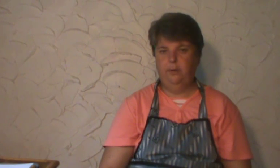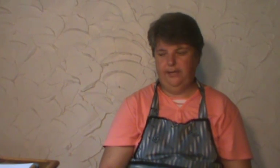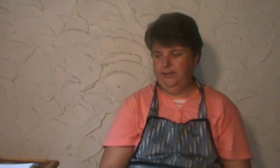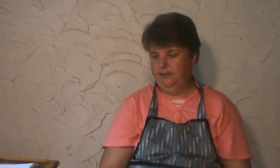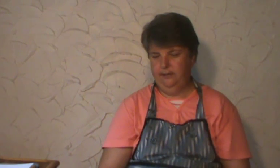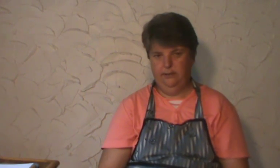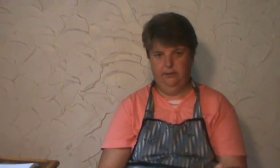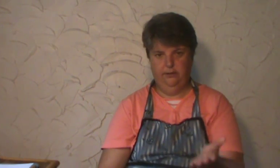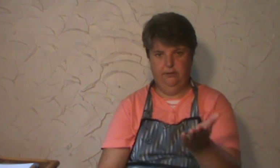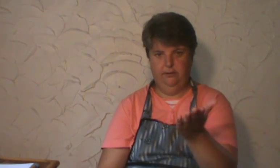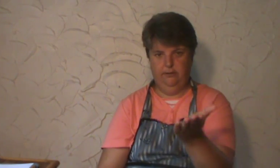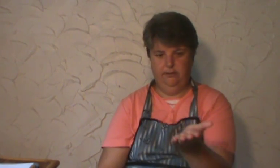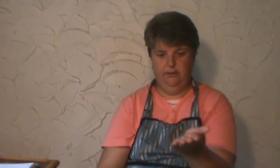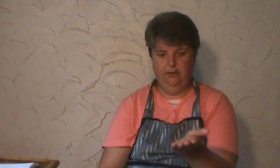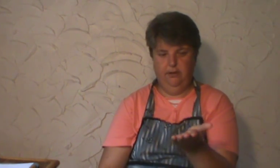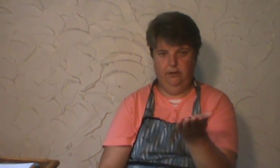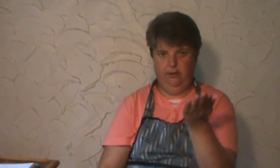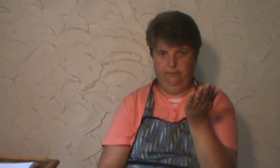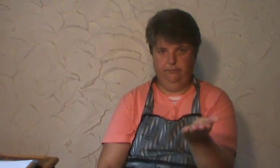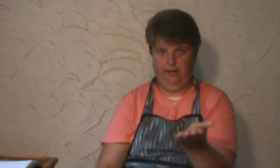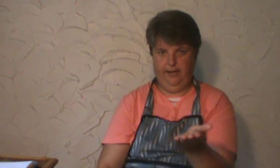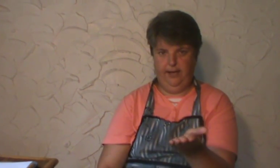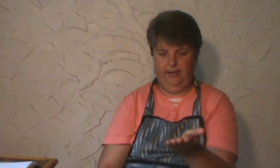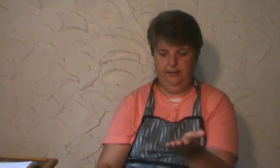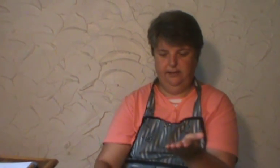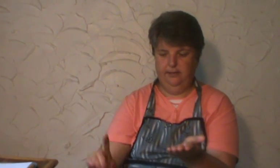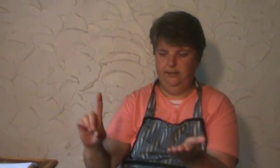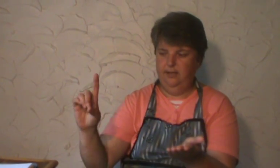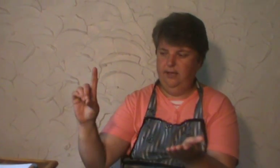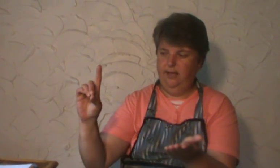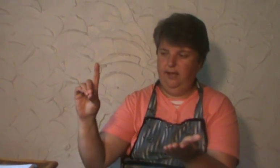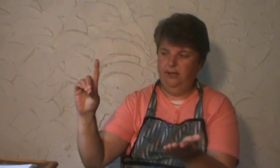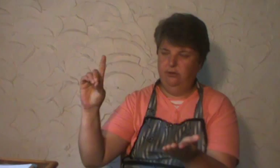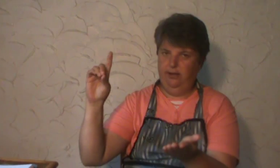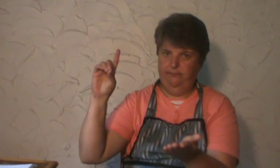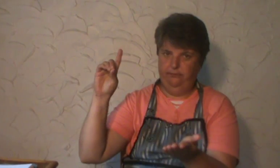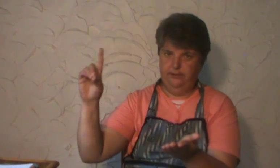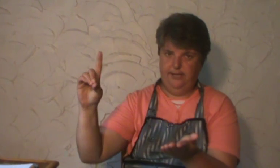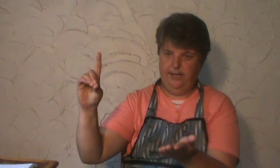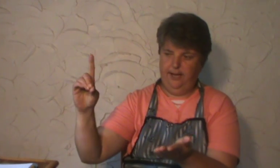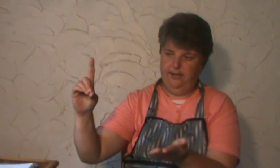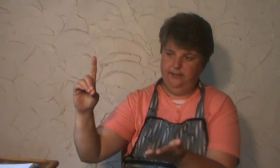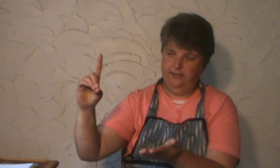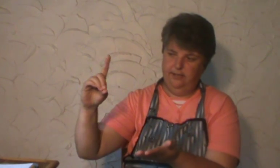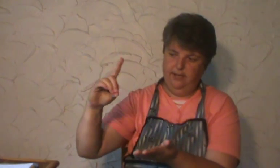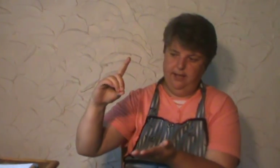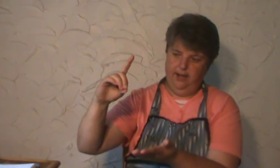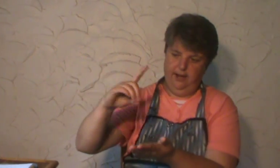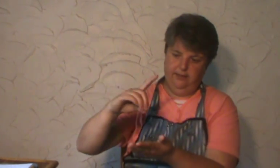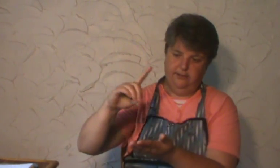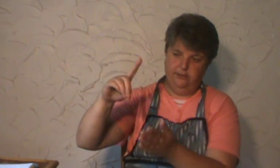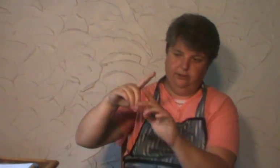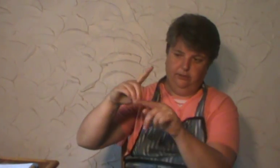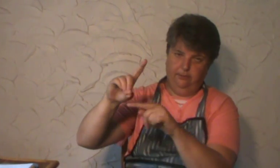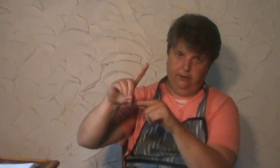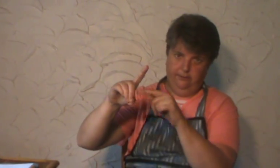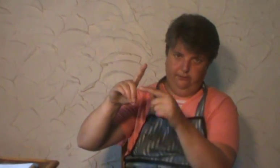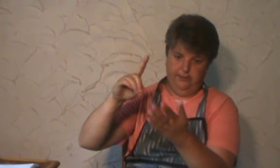week. You have your flat hand, and you have your D hand, and the circle part of your